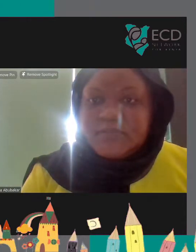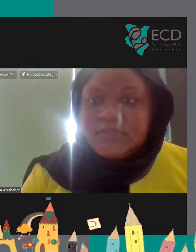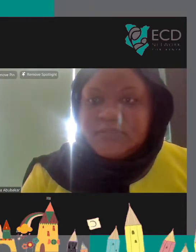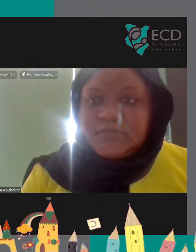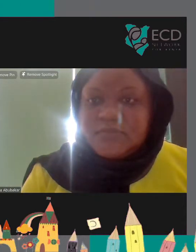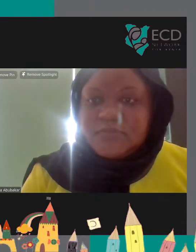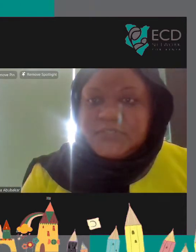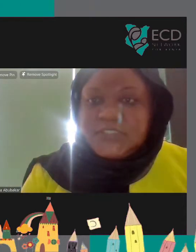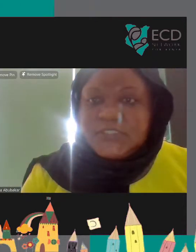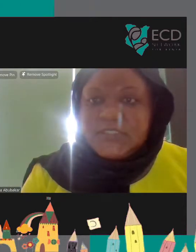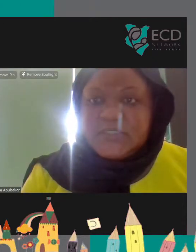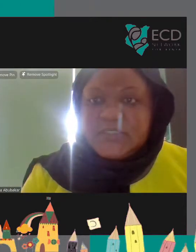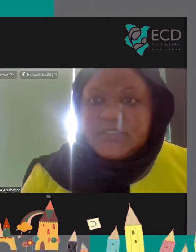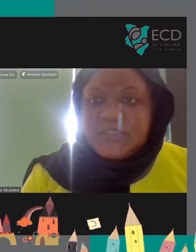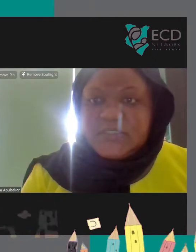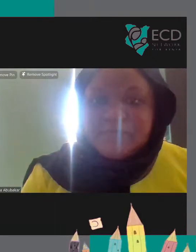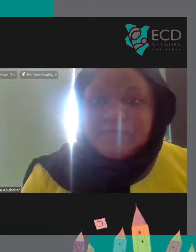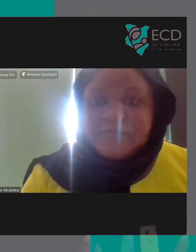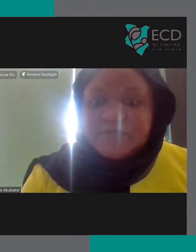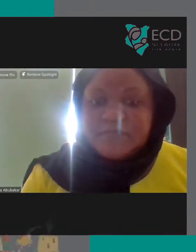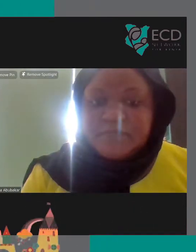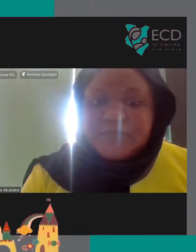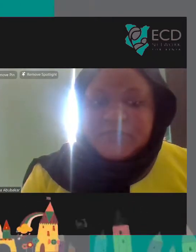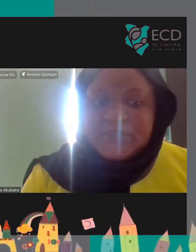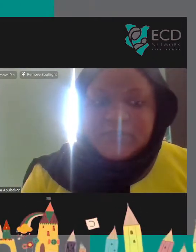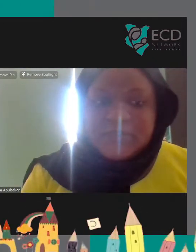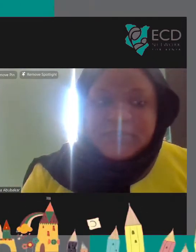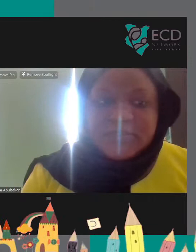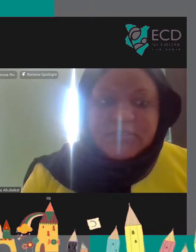I will need to stop sharing again.